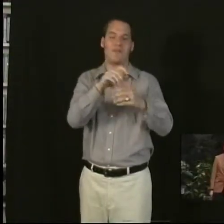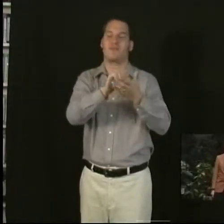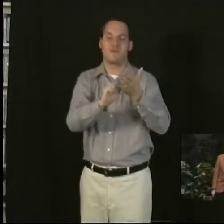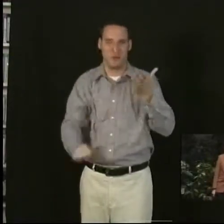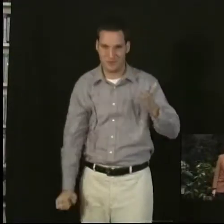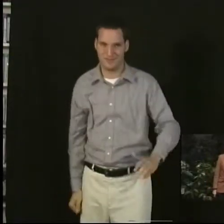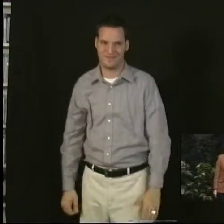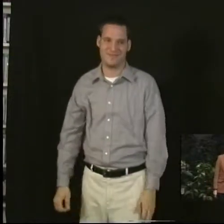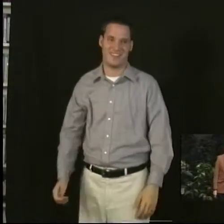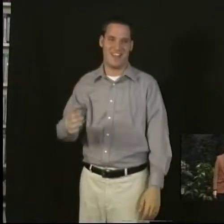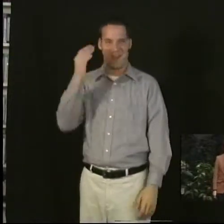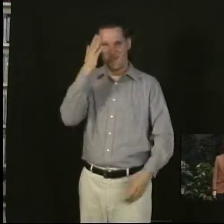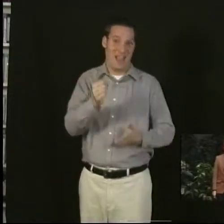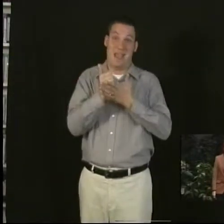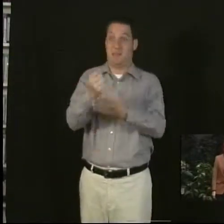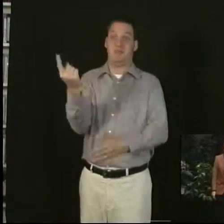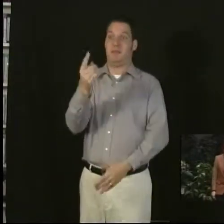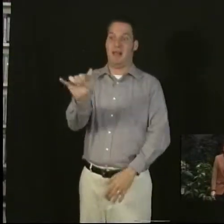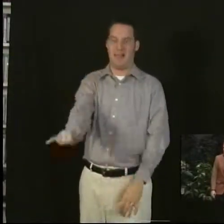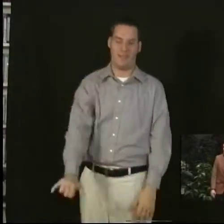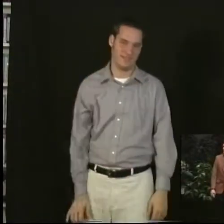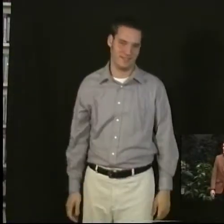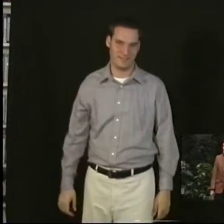I'm not sure I can help somebody like that.